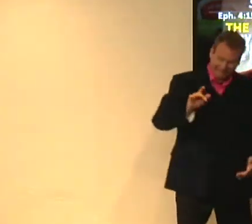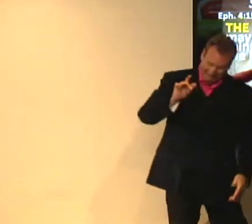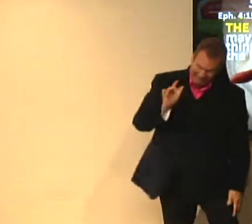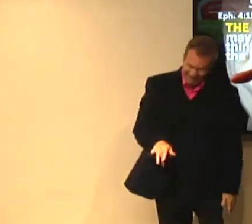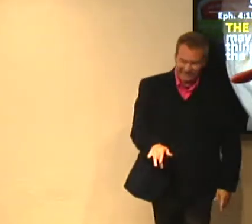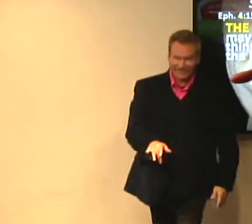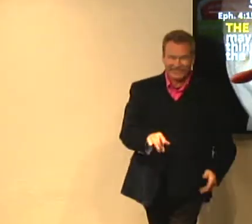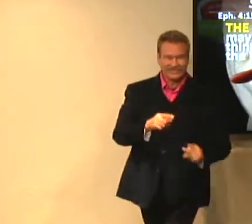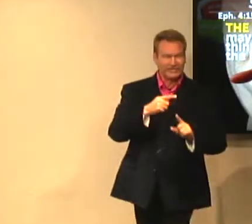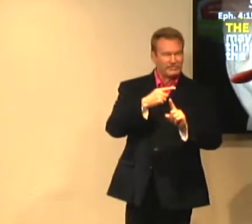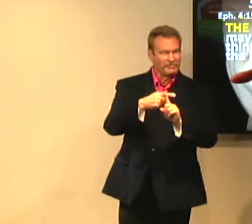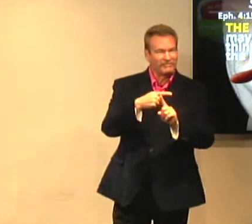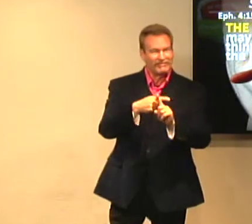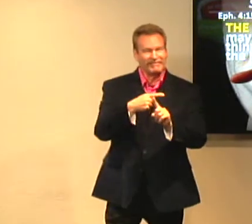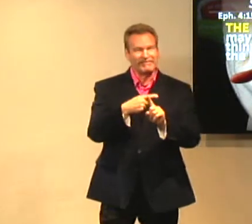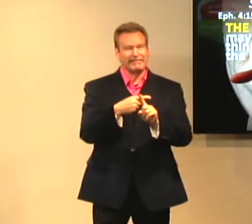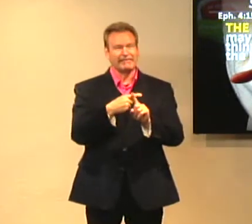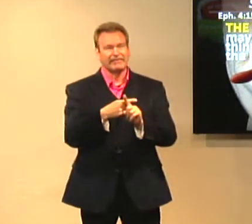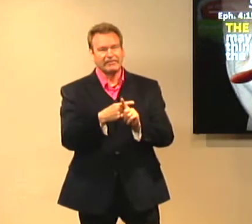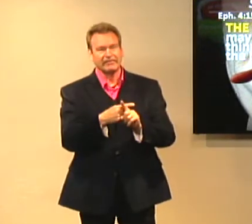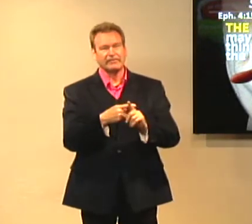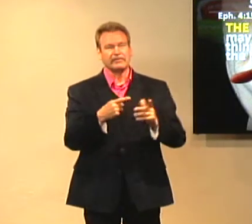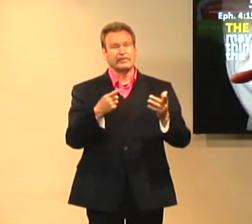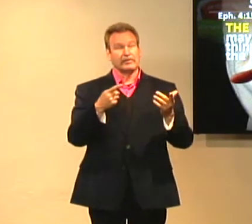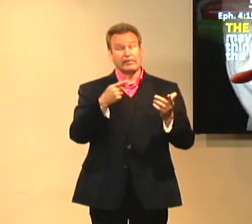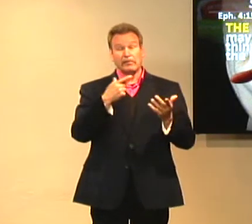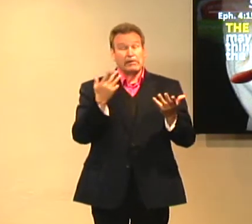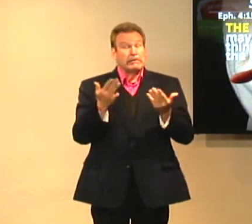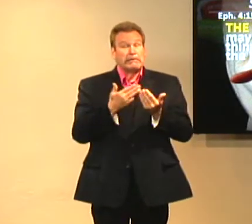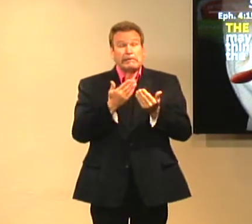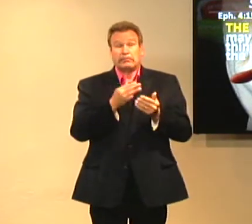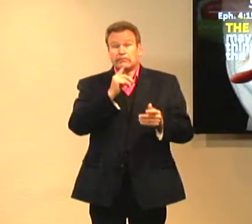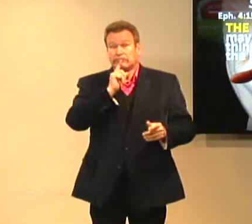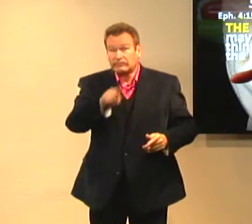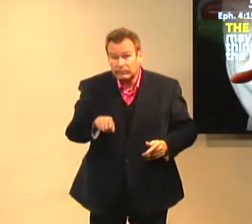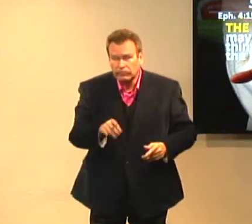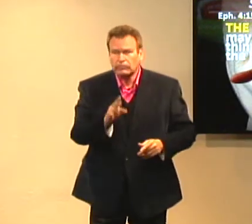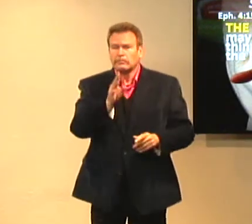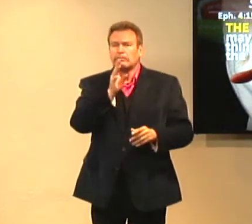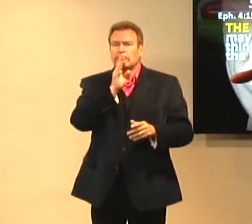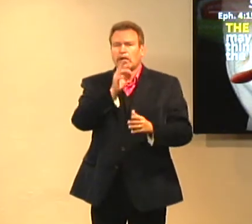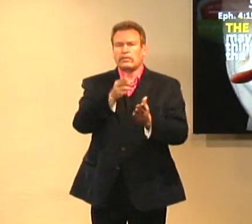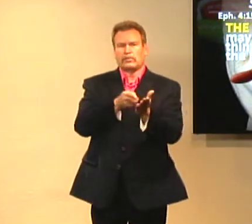This nice bright green that represents the positive that we choose.